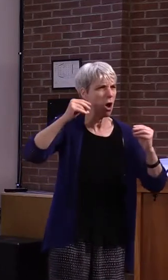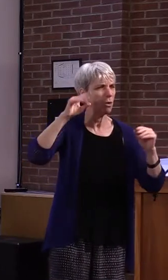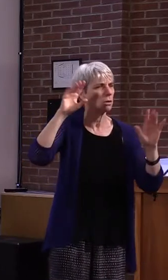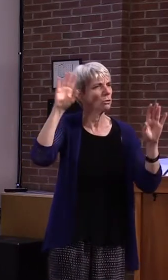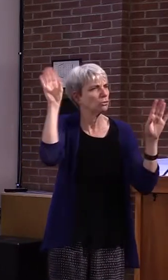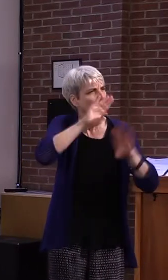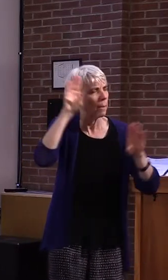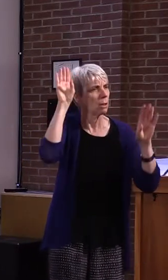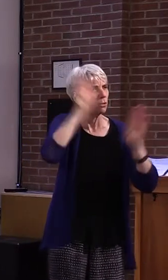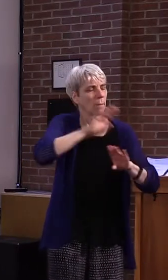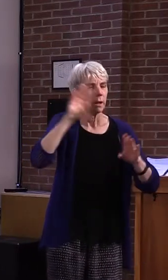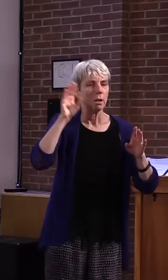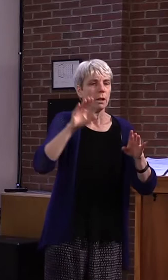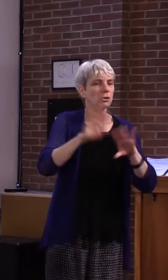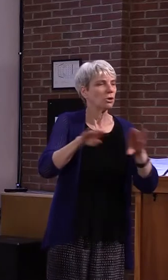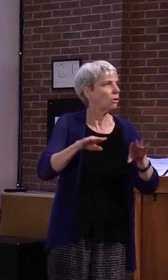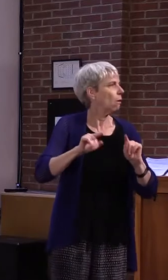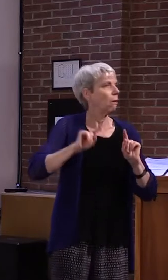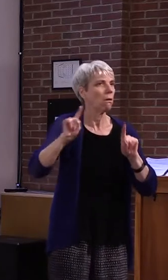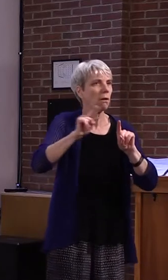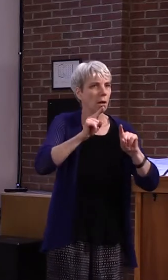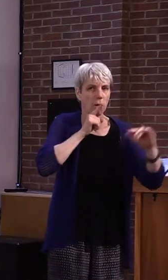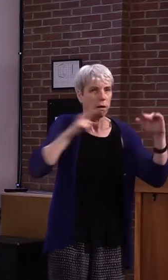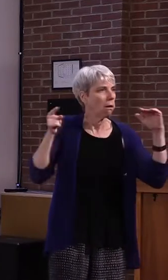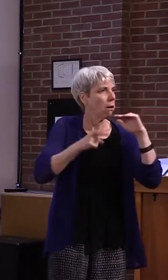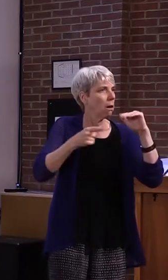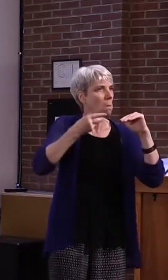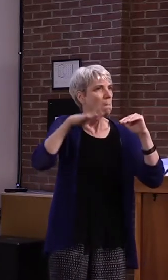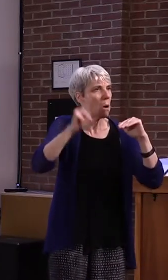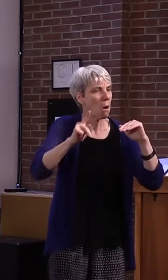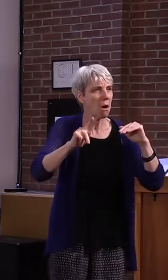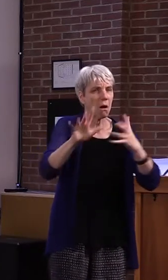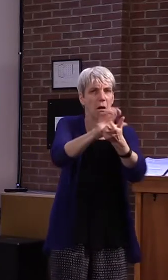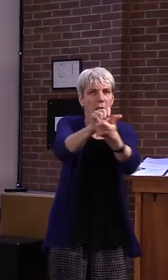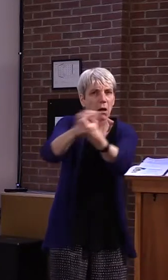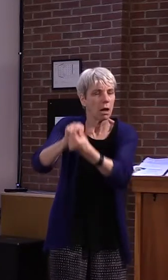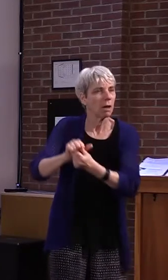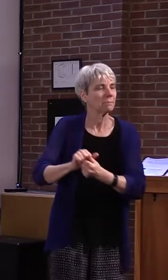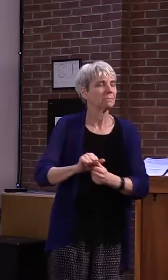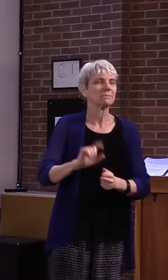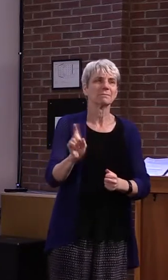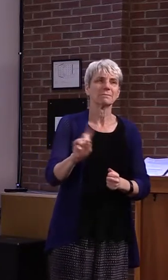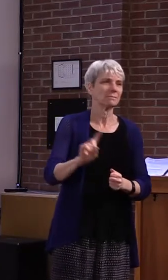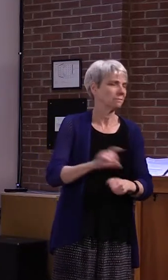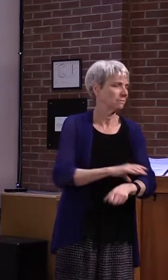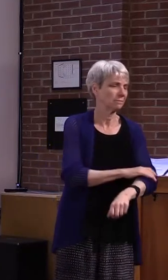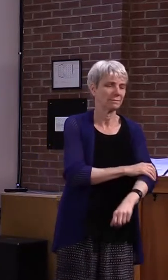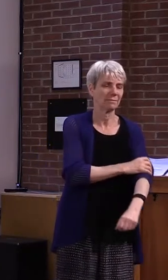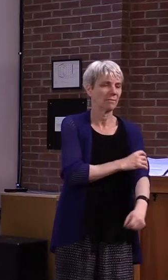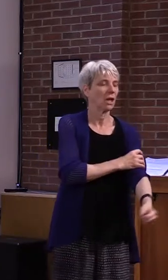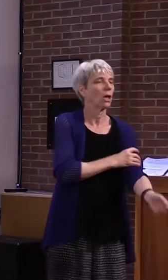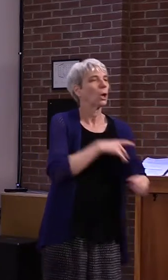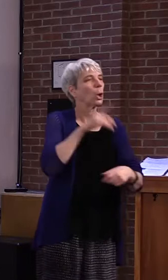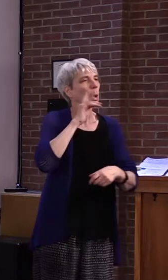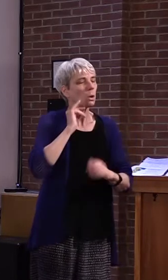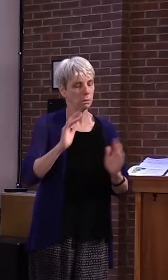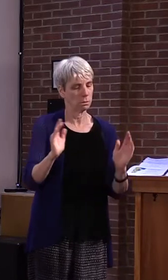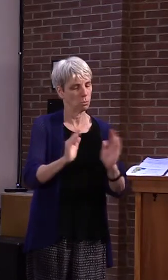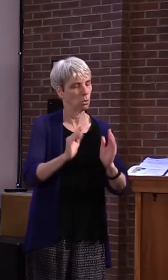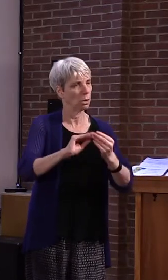vandalizing the parks in there. And what we found is it's probably a small